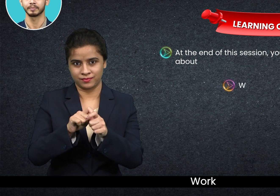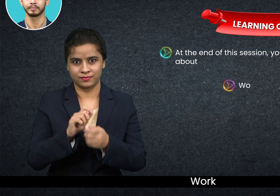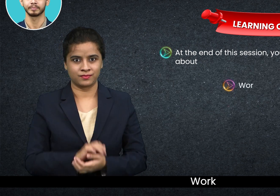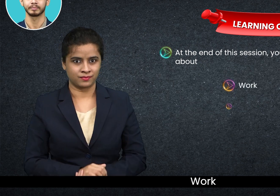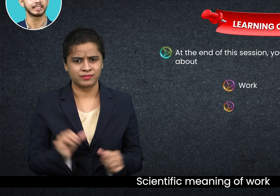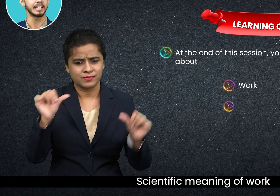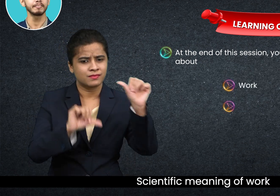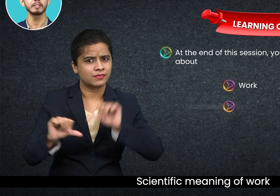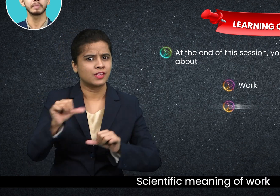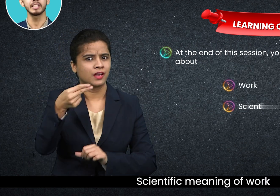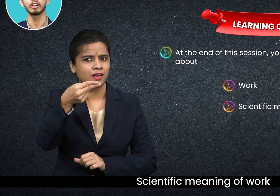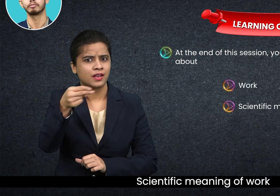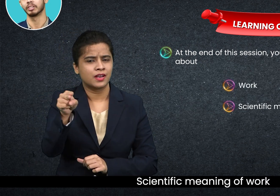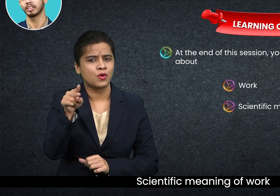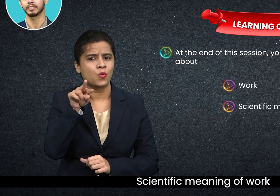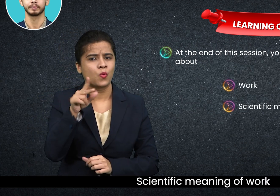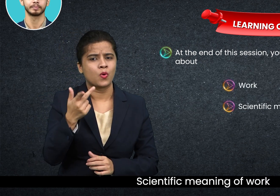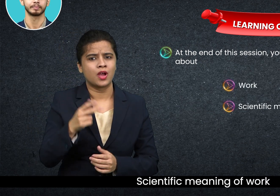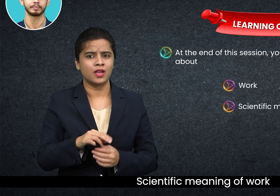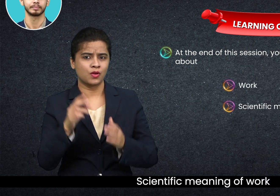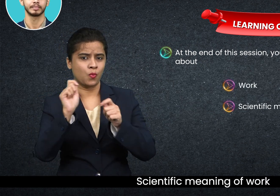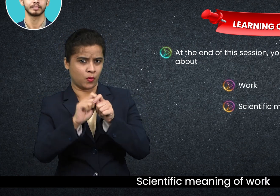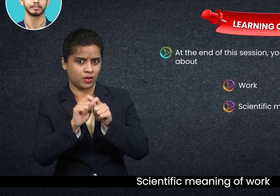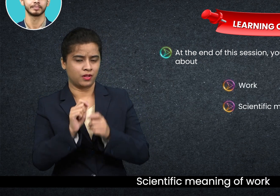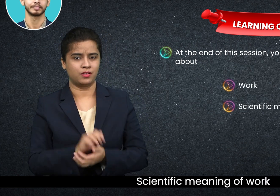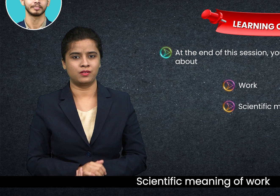work, scientific meaning of work,